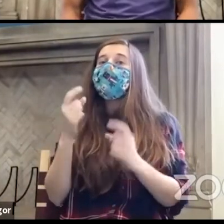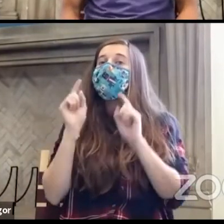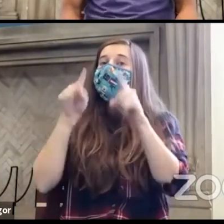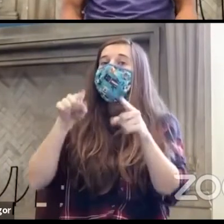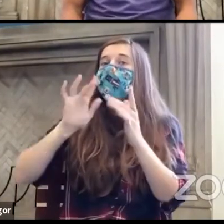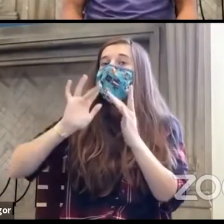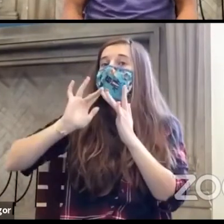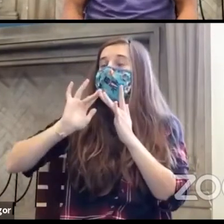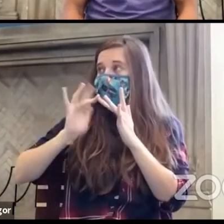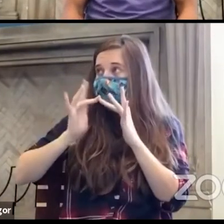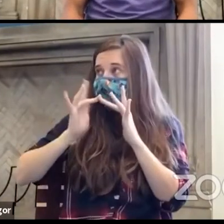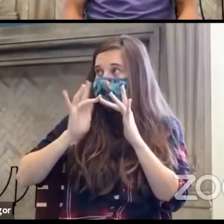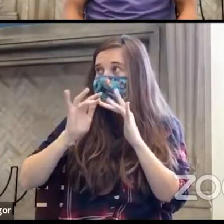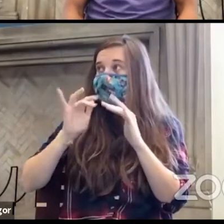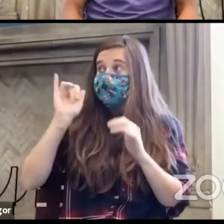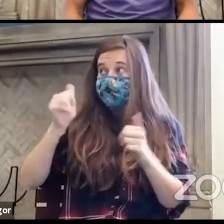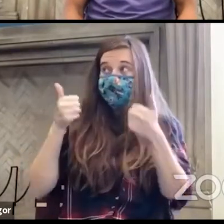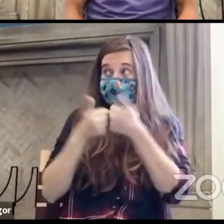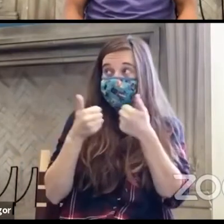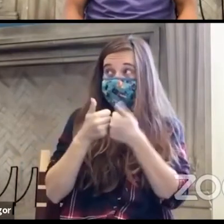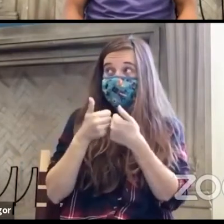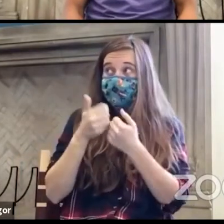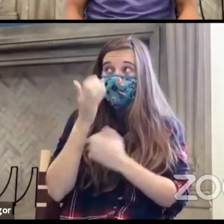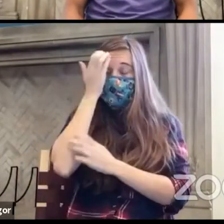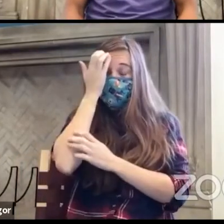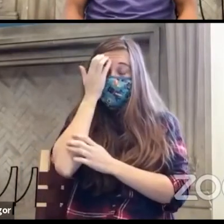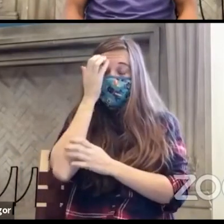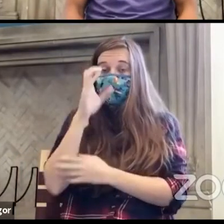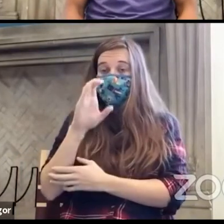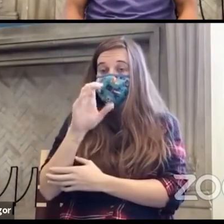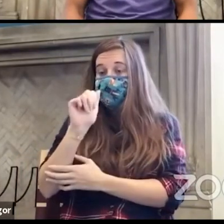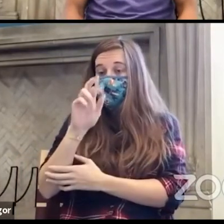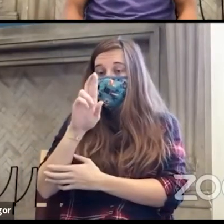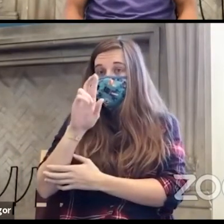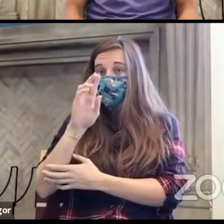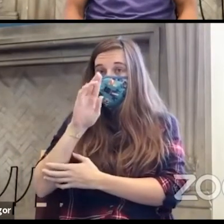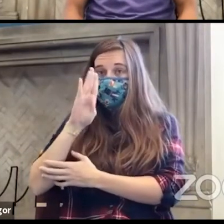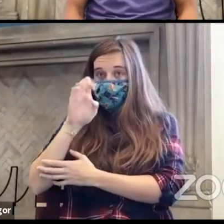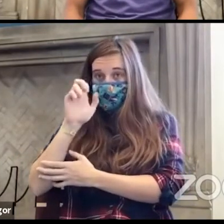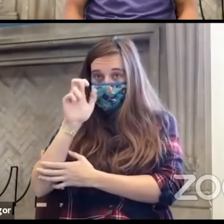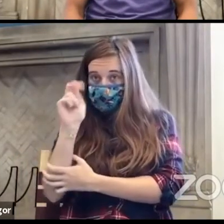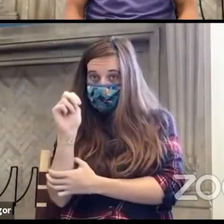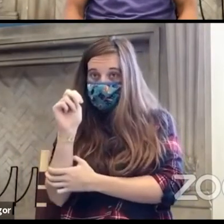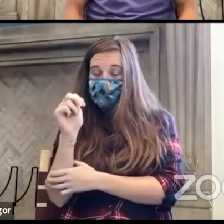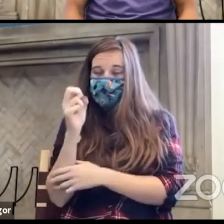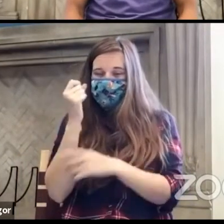I would go online and play Pirates of the Caribbean.